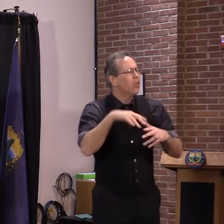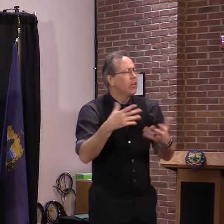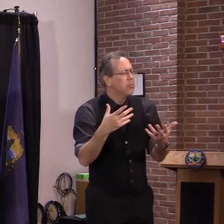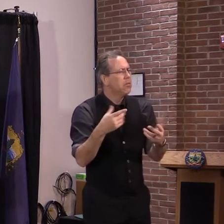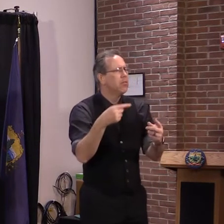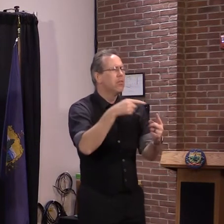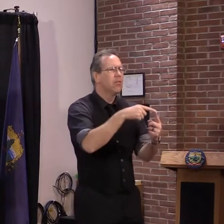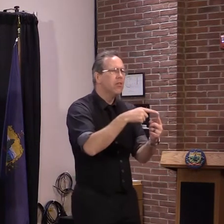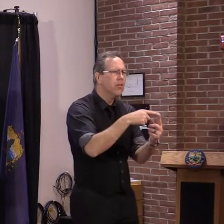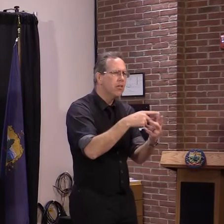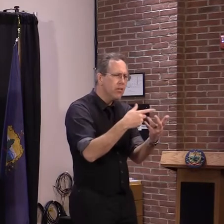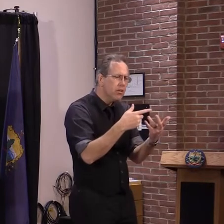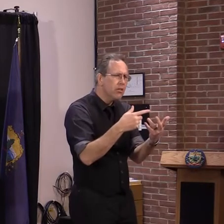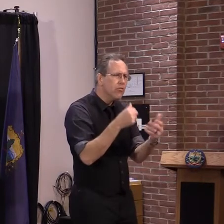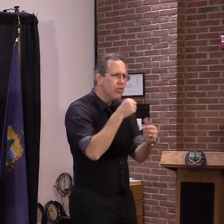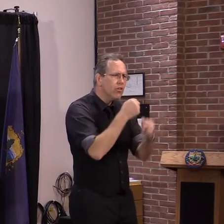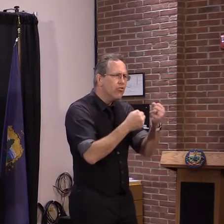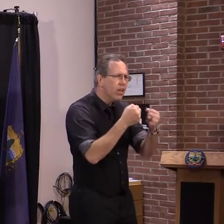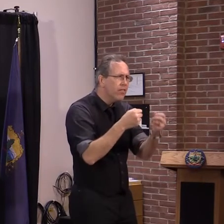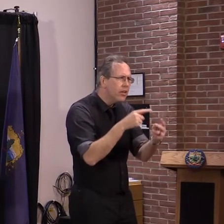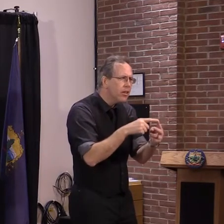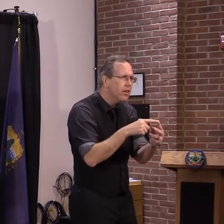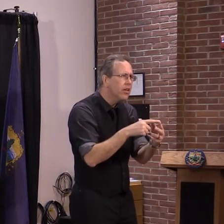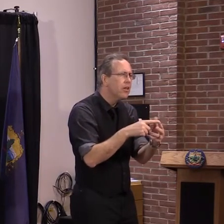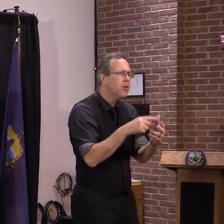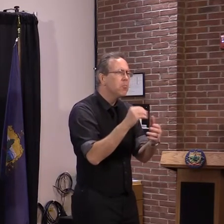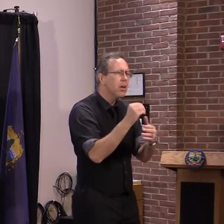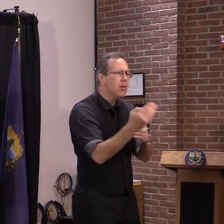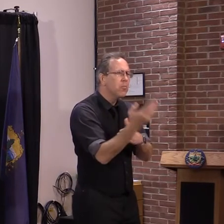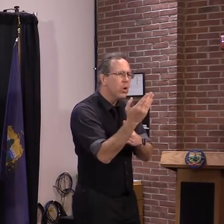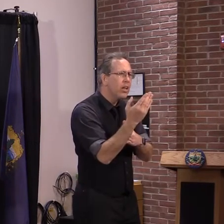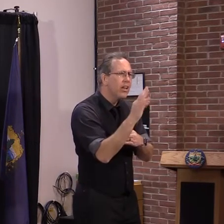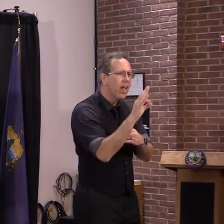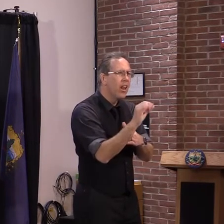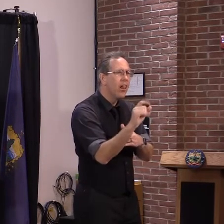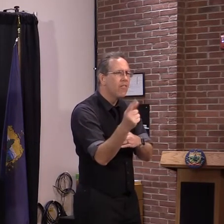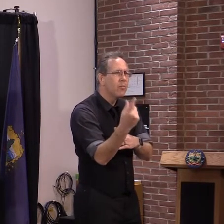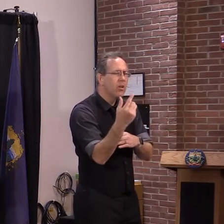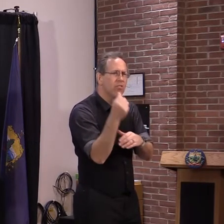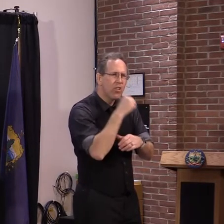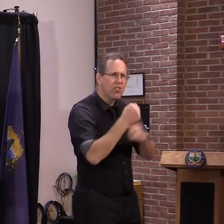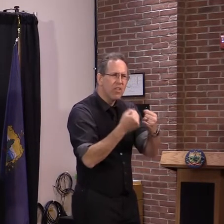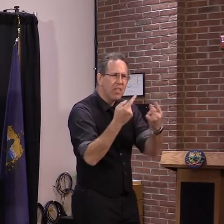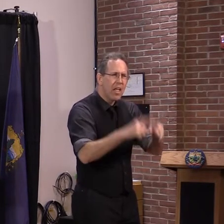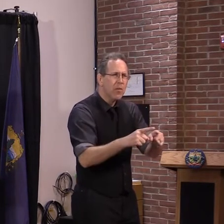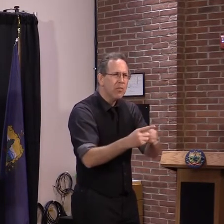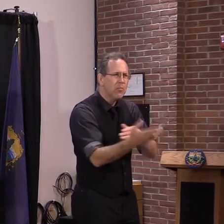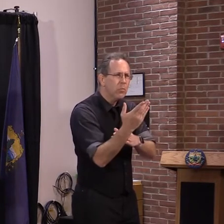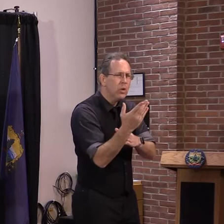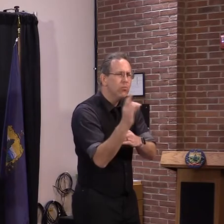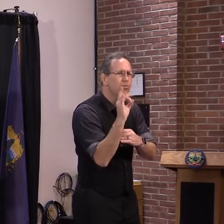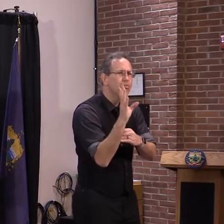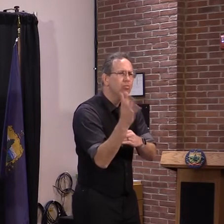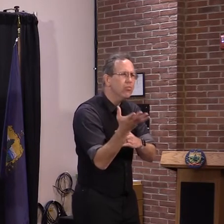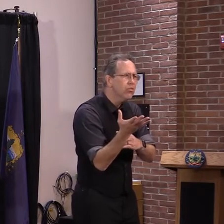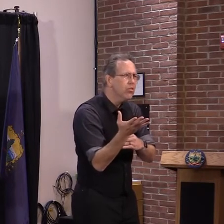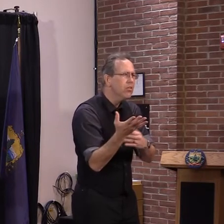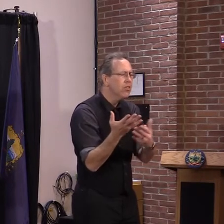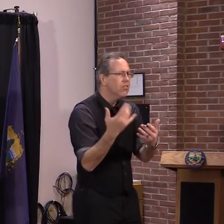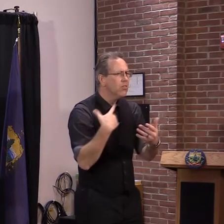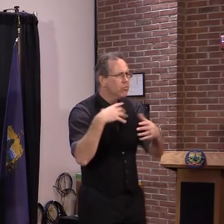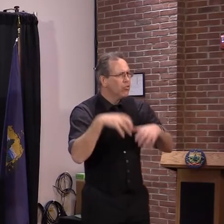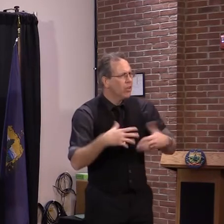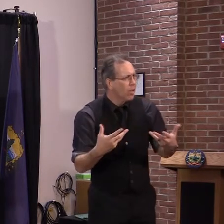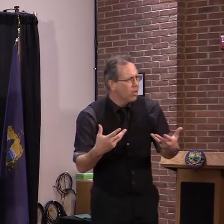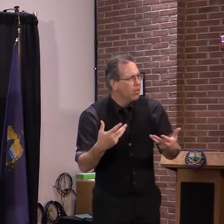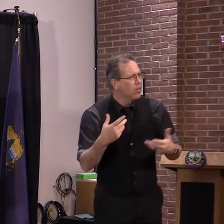that more people are impaired at different hours than it seems like they have been. Is that practice seems to be pretty